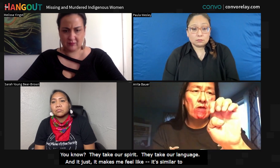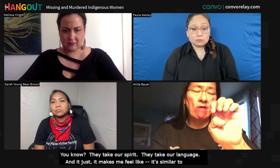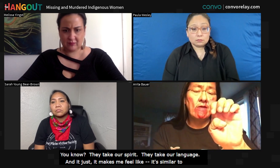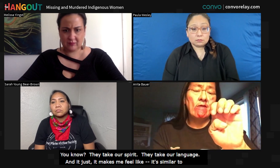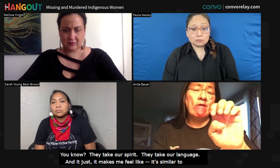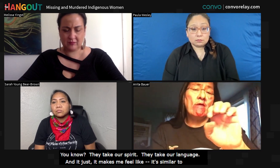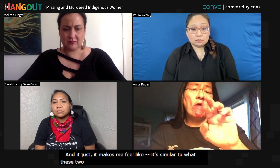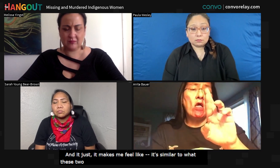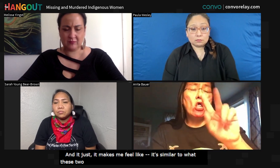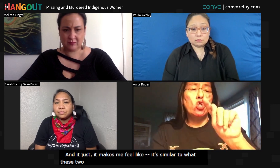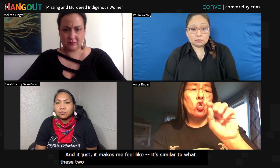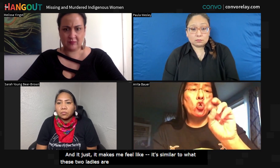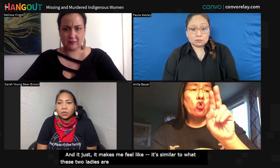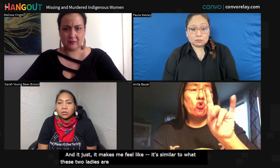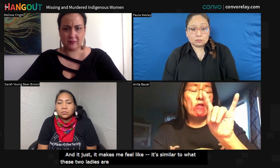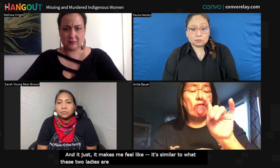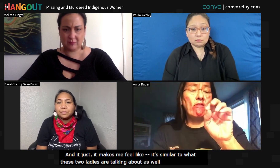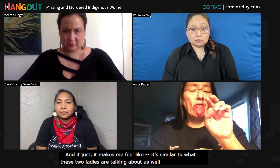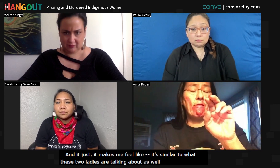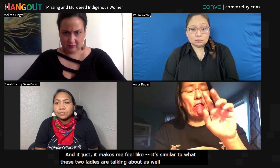by the name of Ray